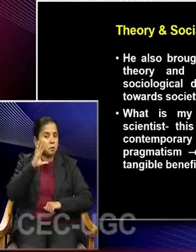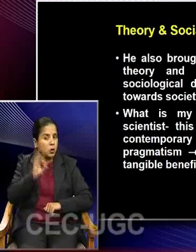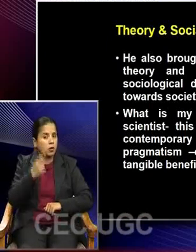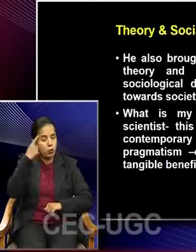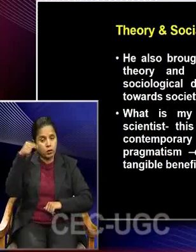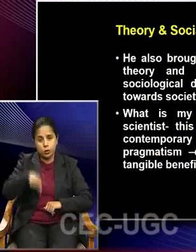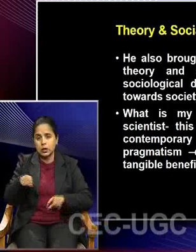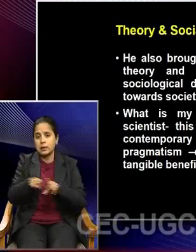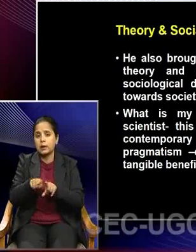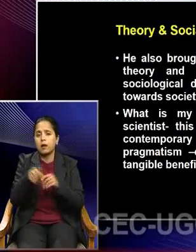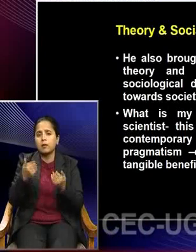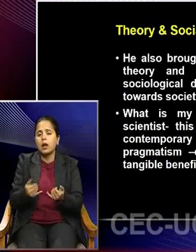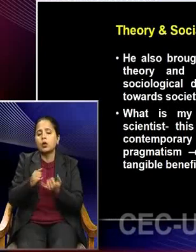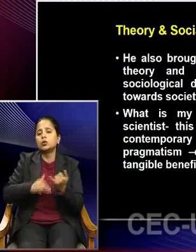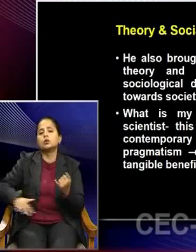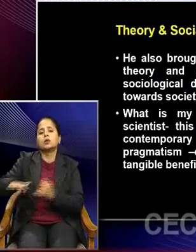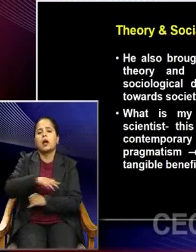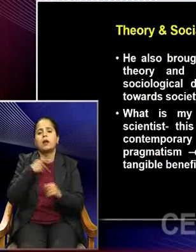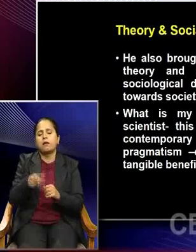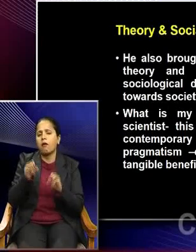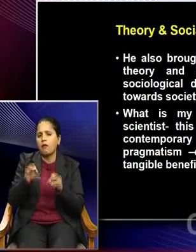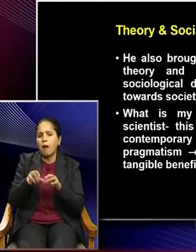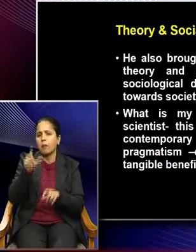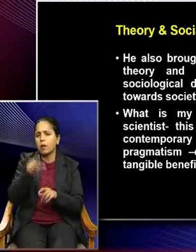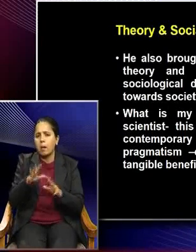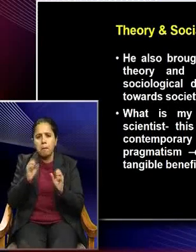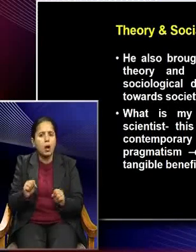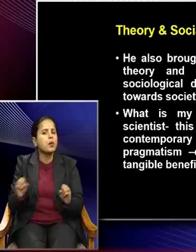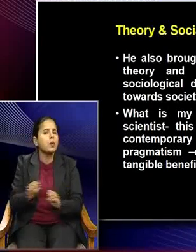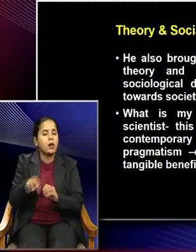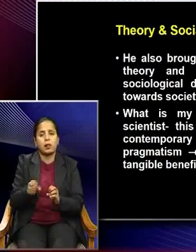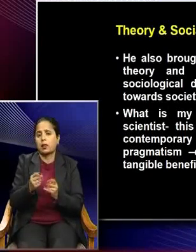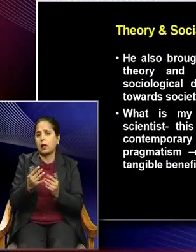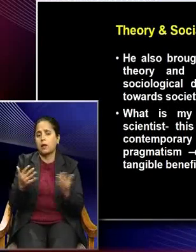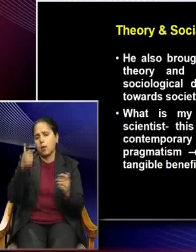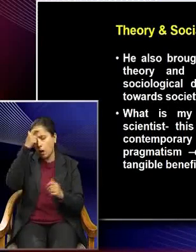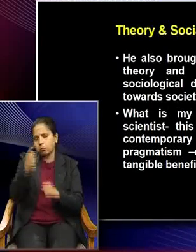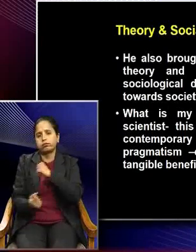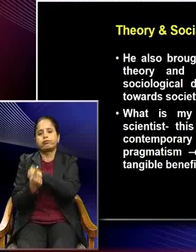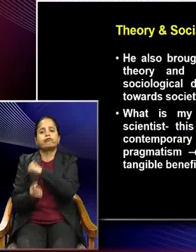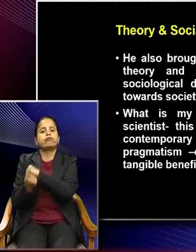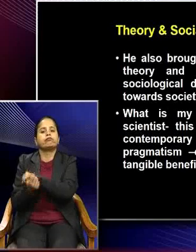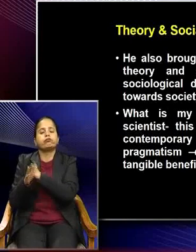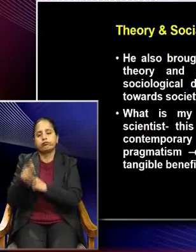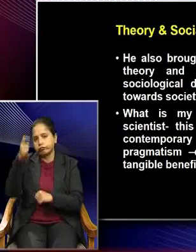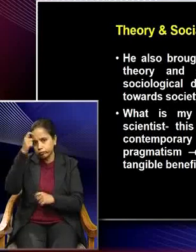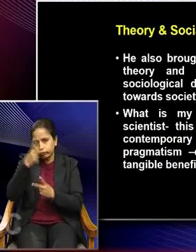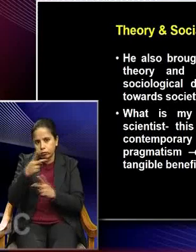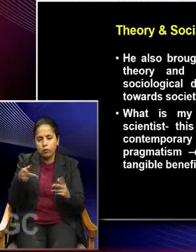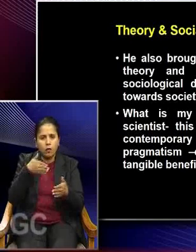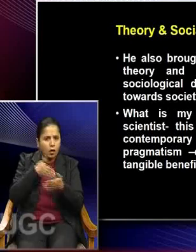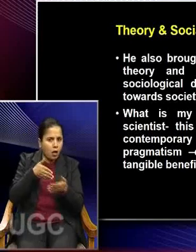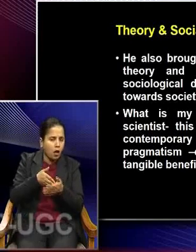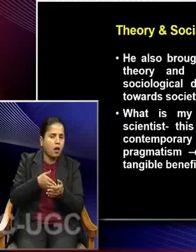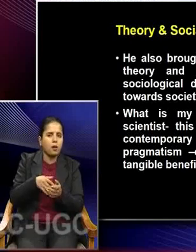in today's contemporary society, where we see n number of issues, problems